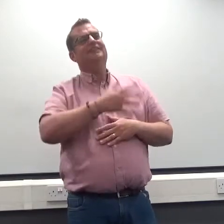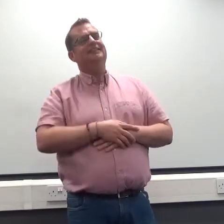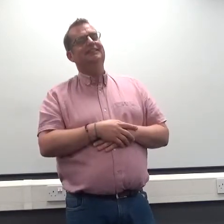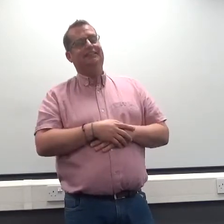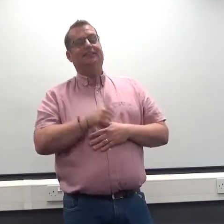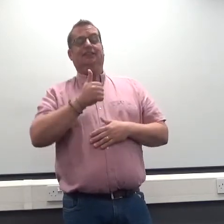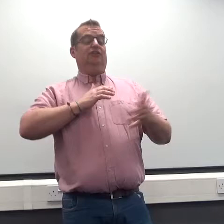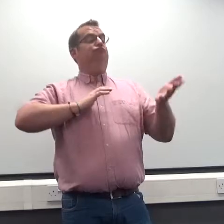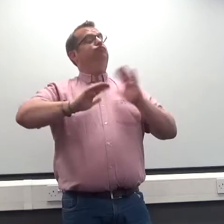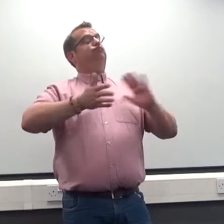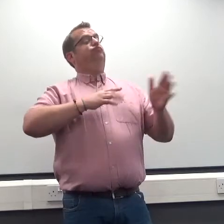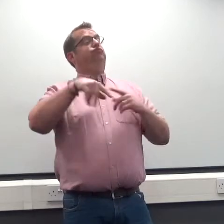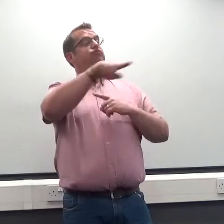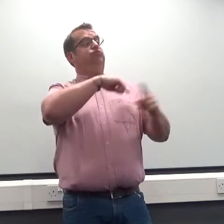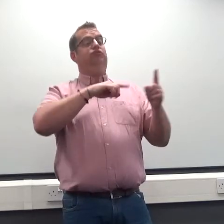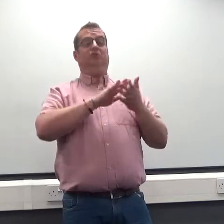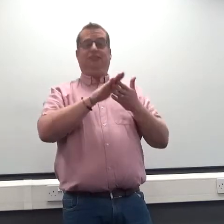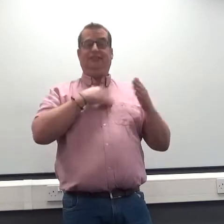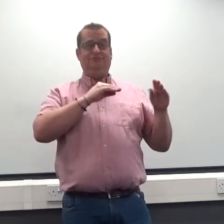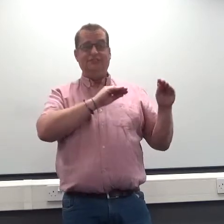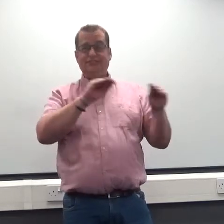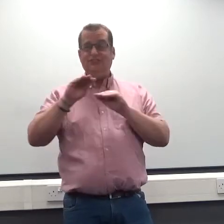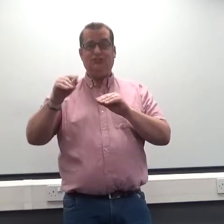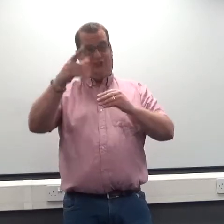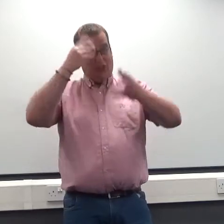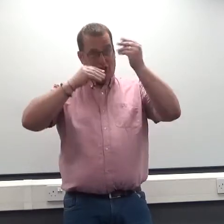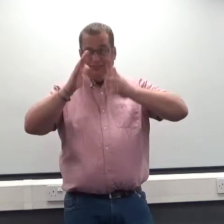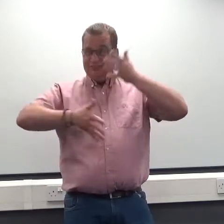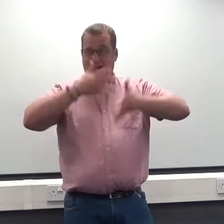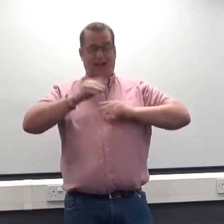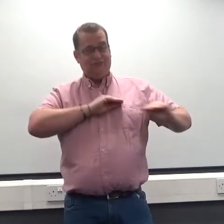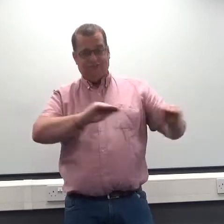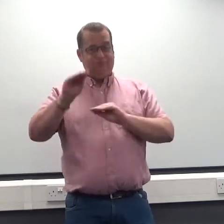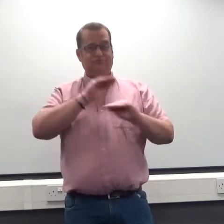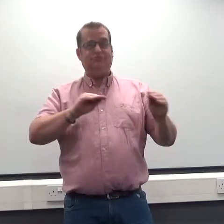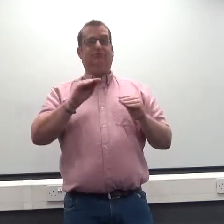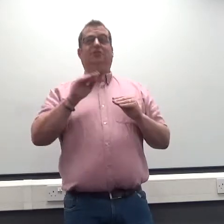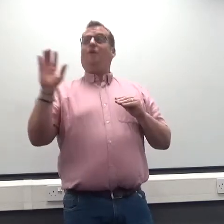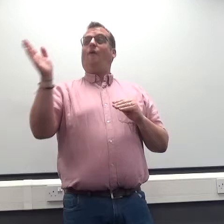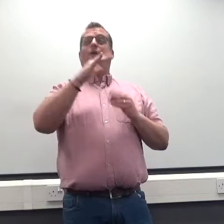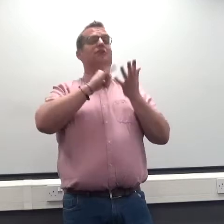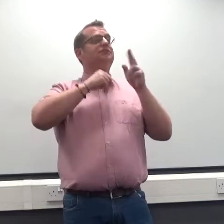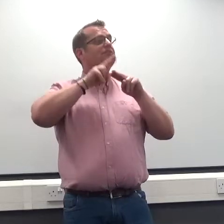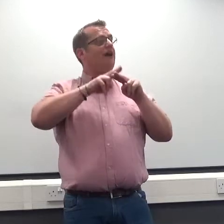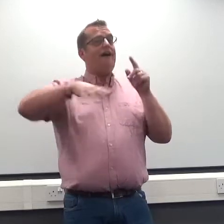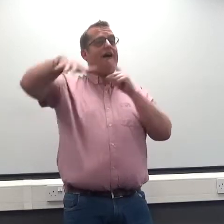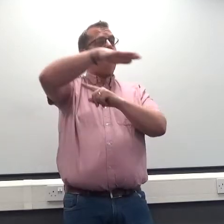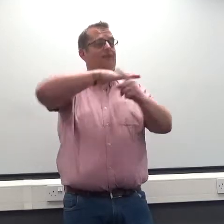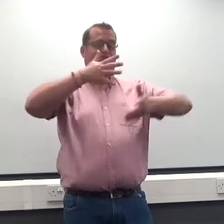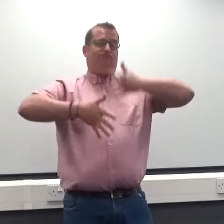So perhaps you might think, yeah, Bristol University, I didn't need an interpreter there because everybody in the department signed.